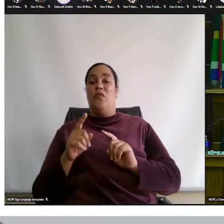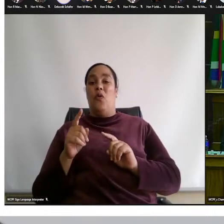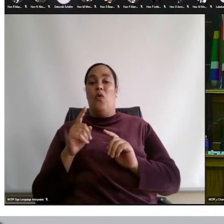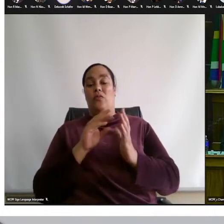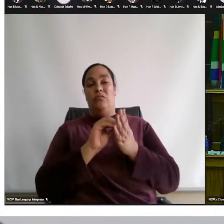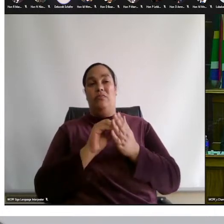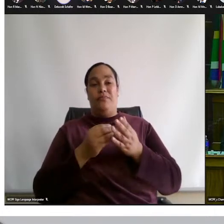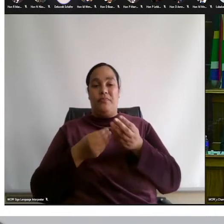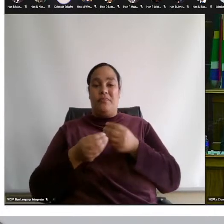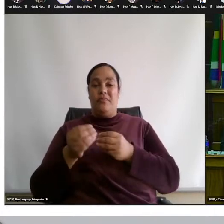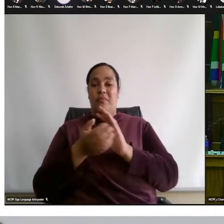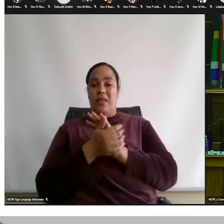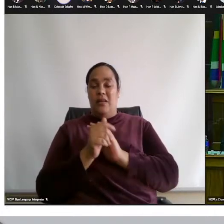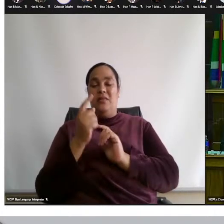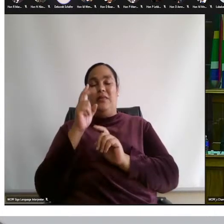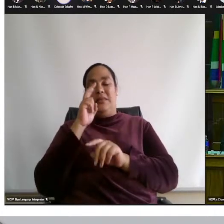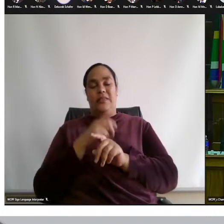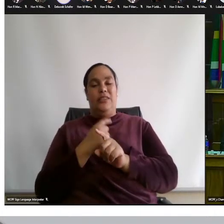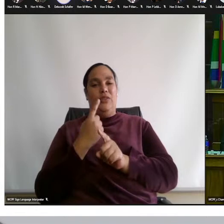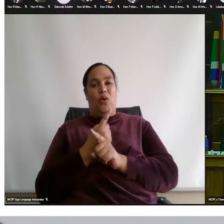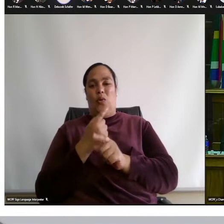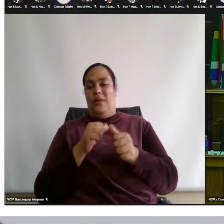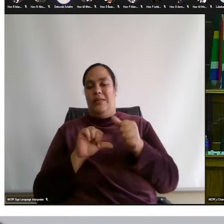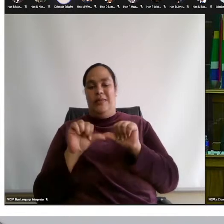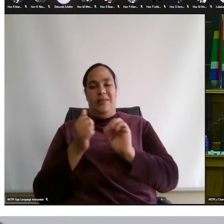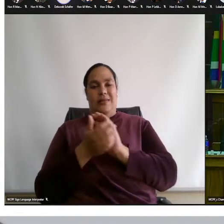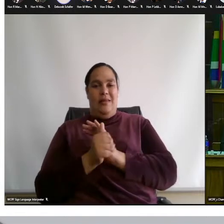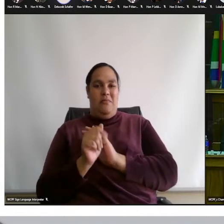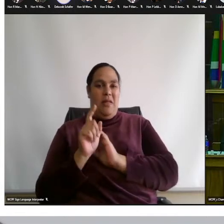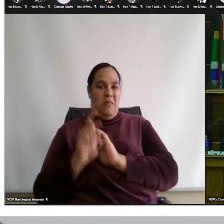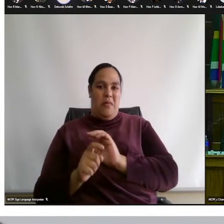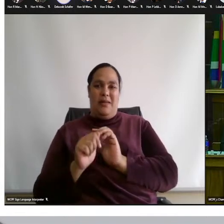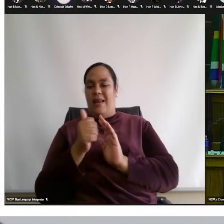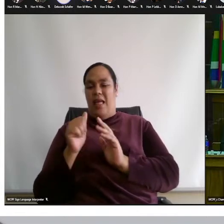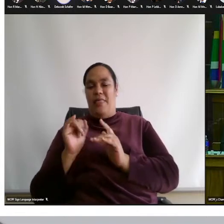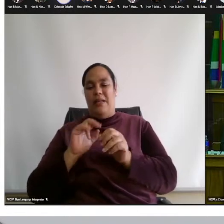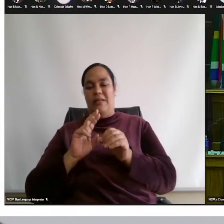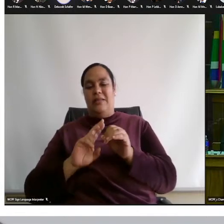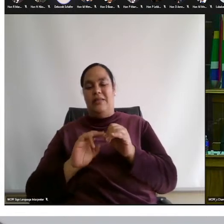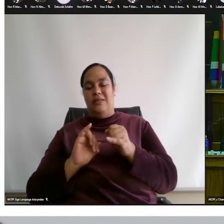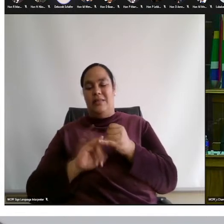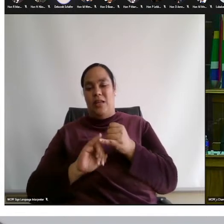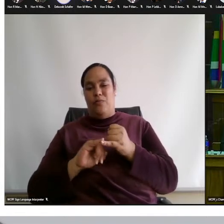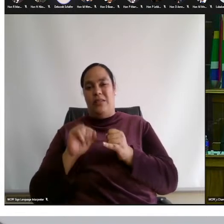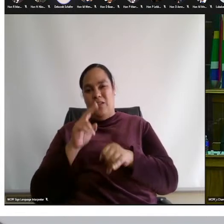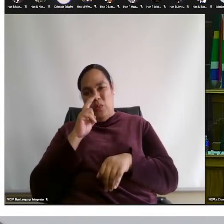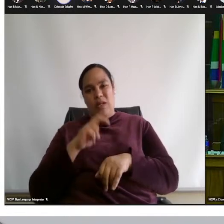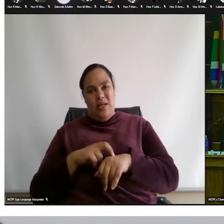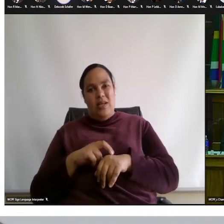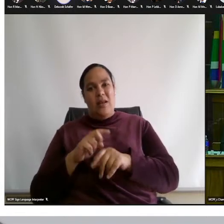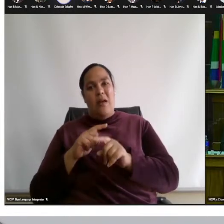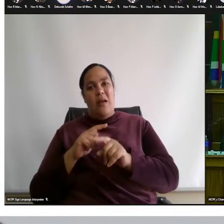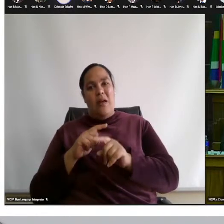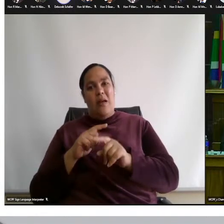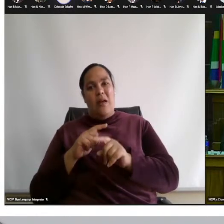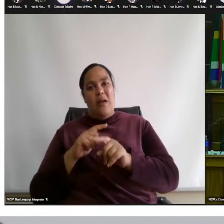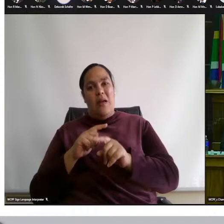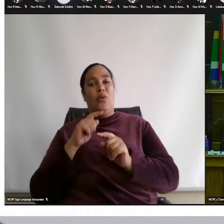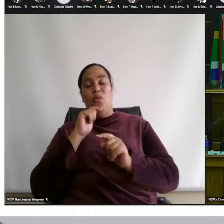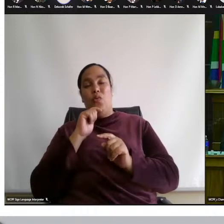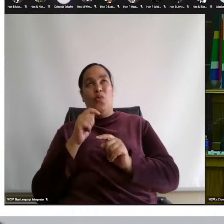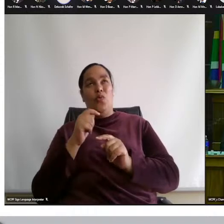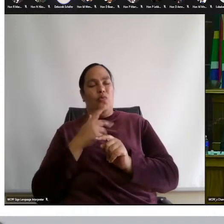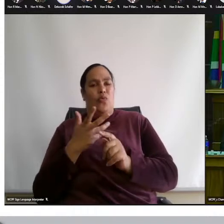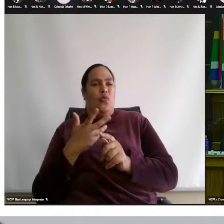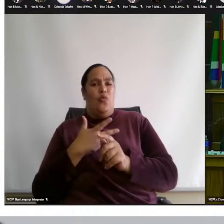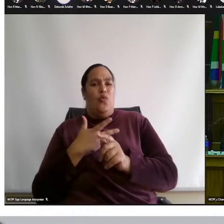we are always in need of maths and science skills, as well as many other subjects. But we don't really mind where they come from.